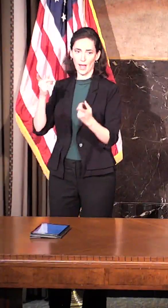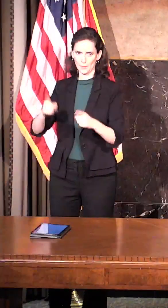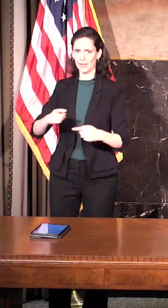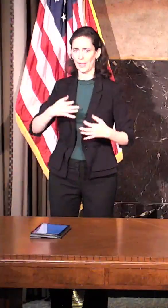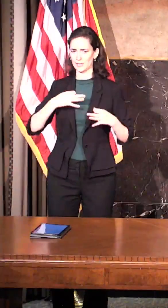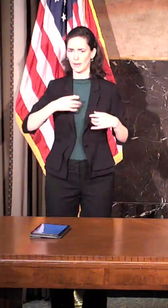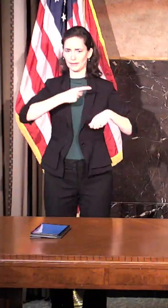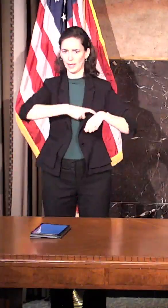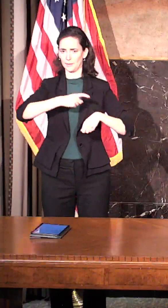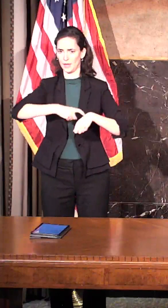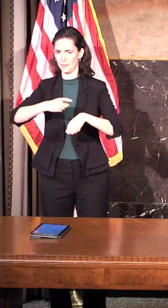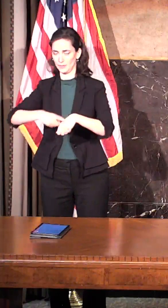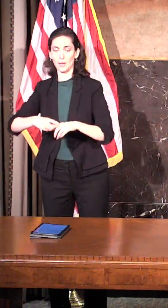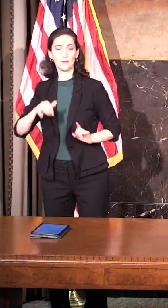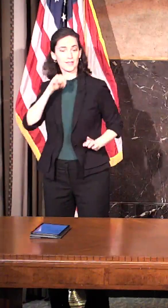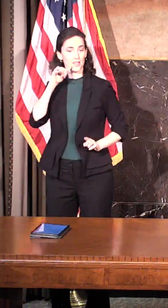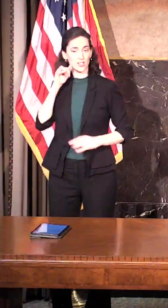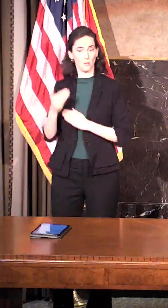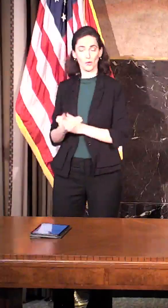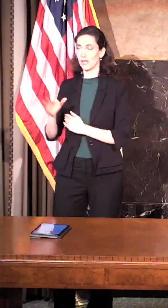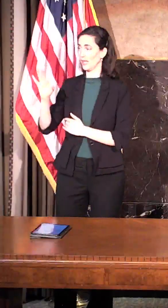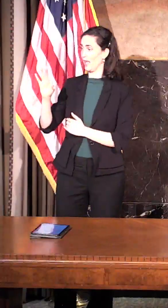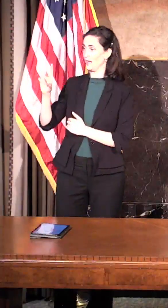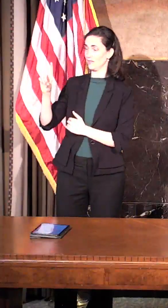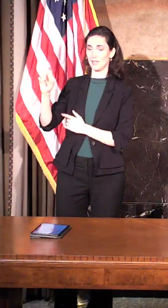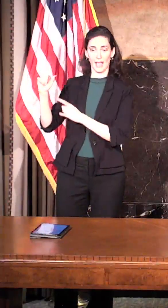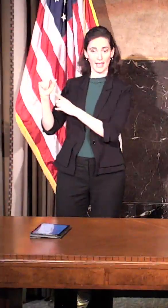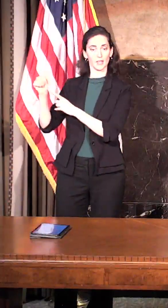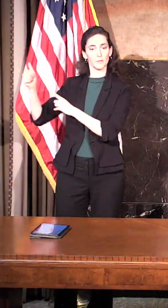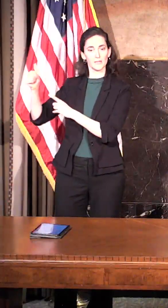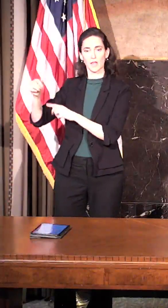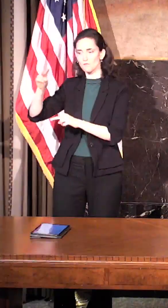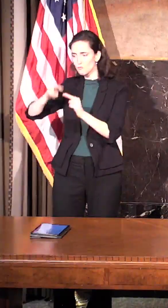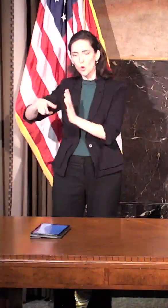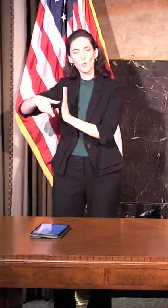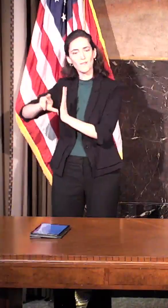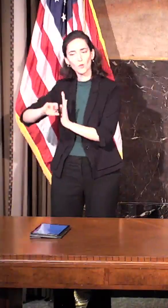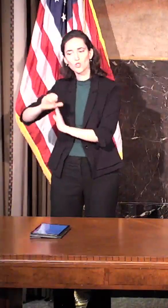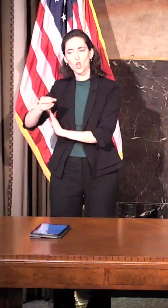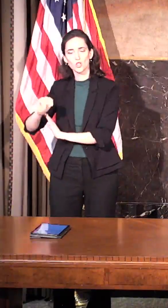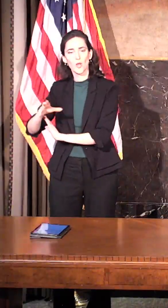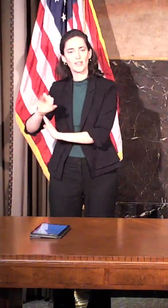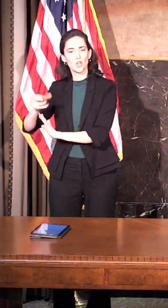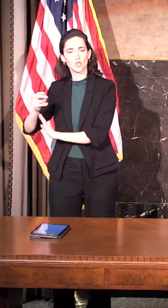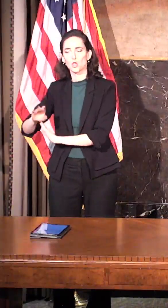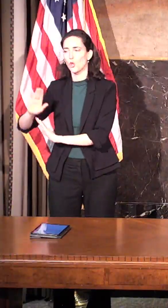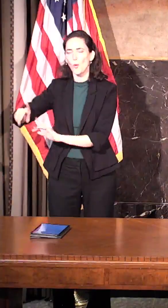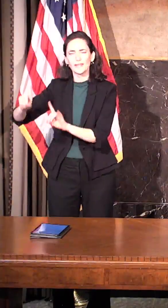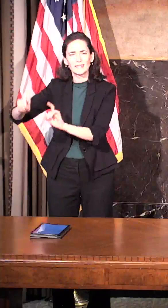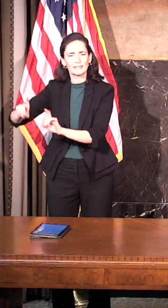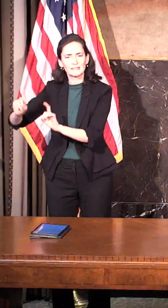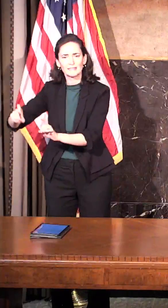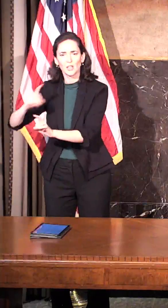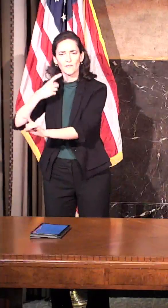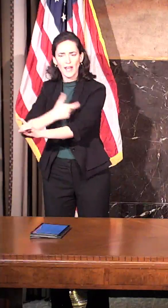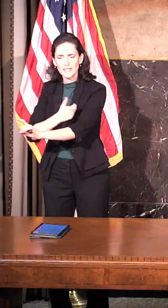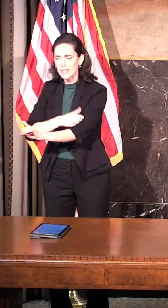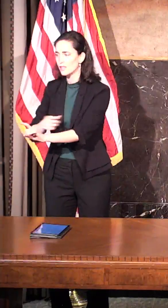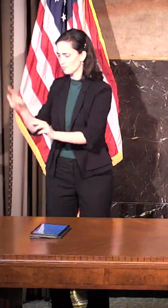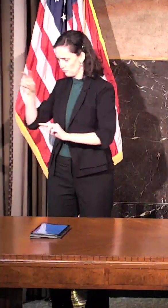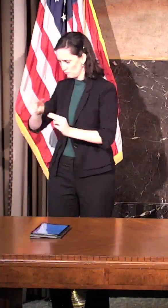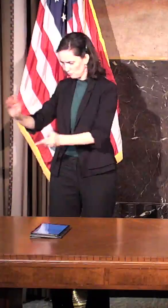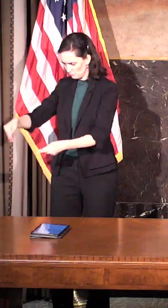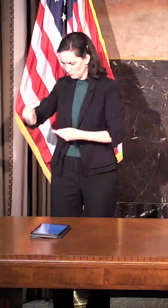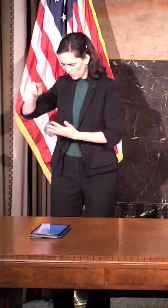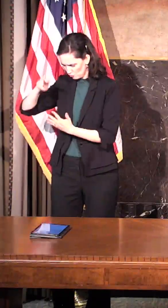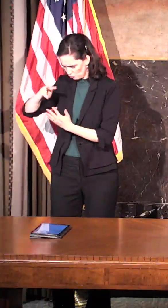the FDA released their own review of the Johnson & Johnson trial data, along with some other documents prepared by the